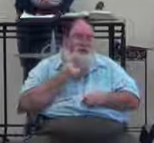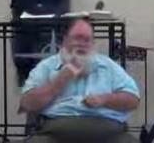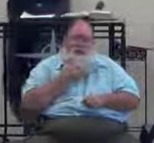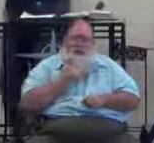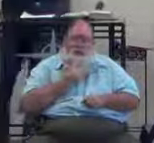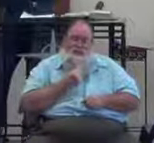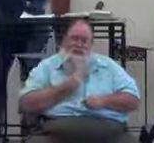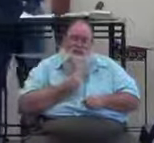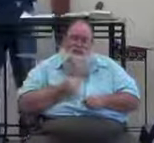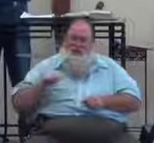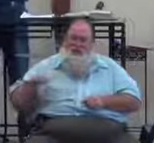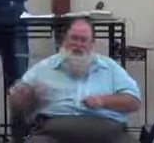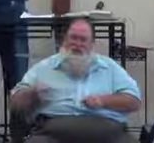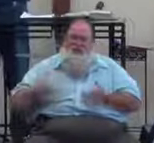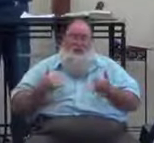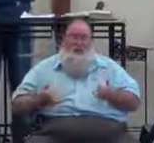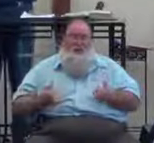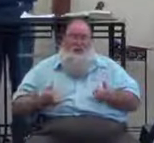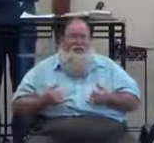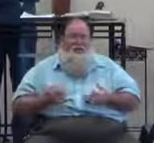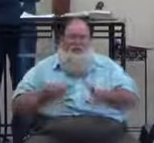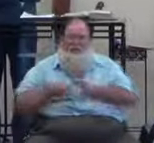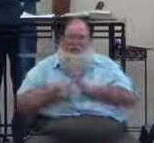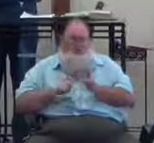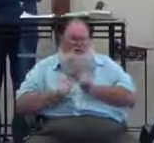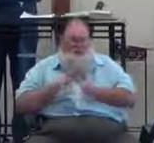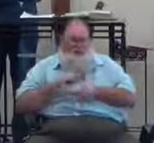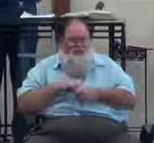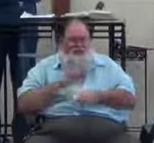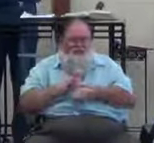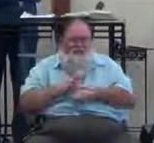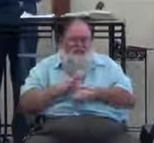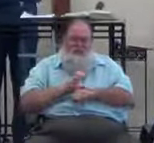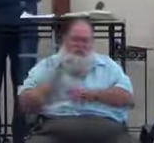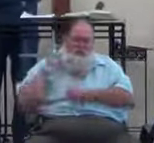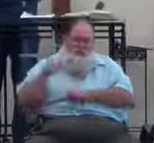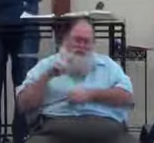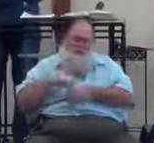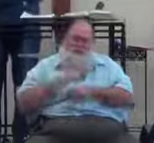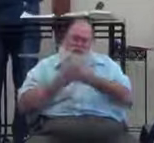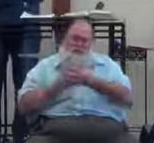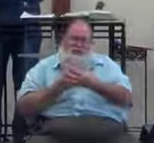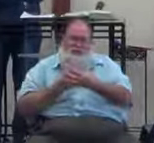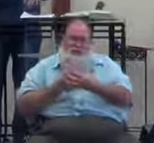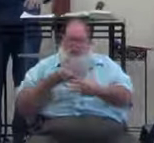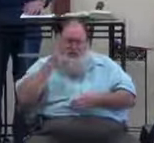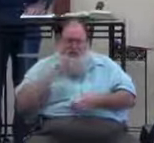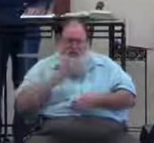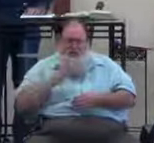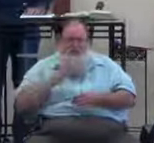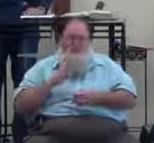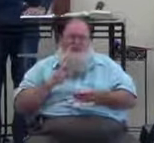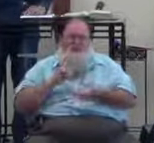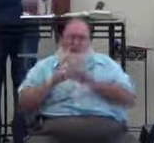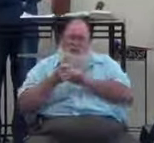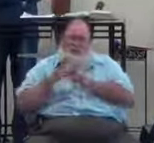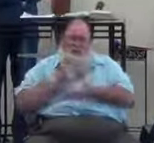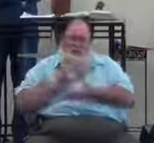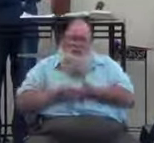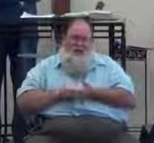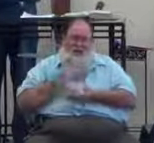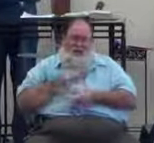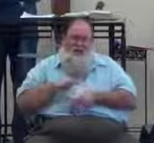is right now killing people in the church and locking them in jail, and God is going to turn that bad to good, and he